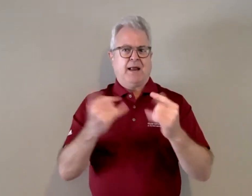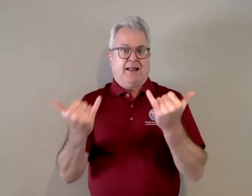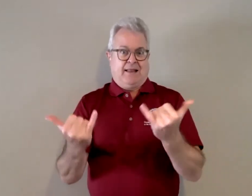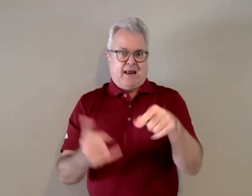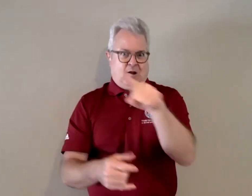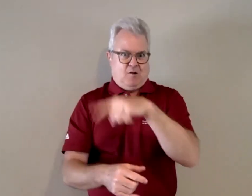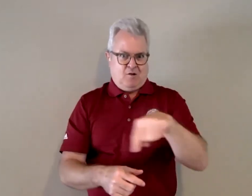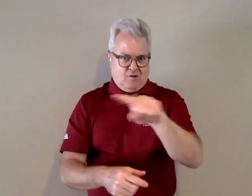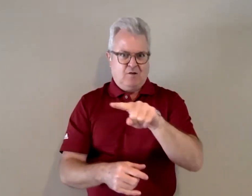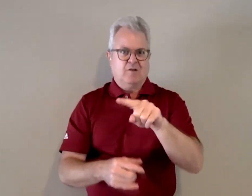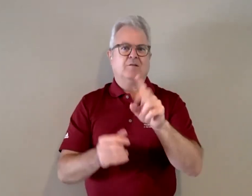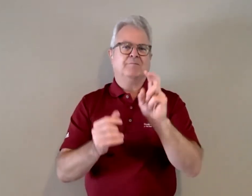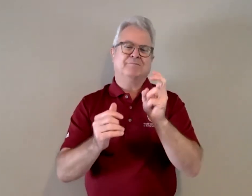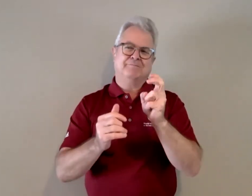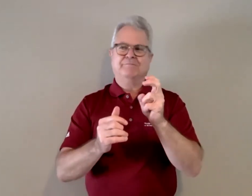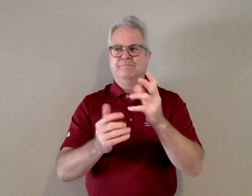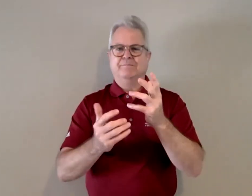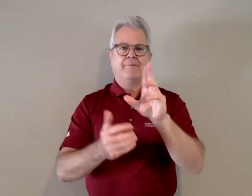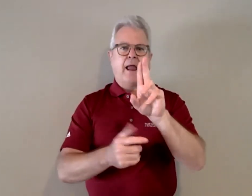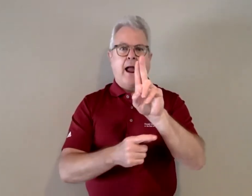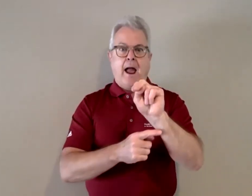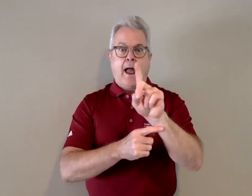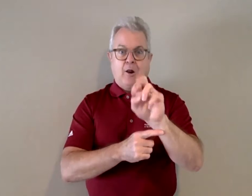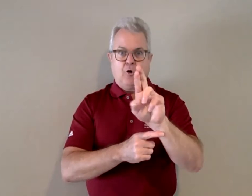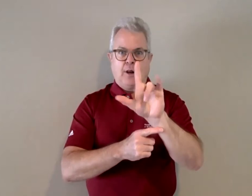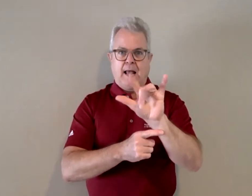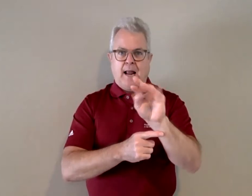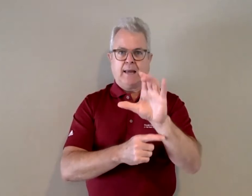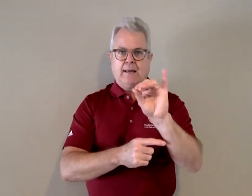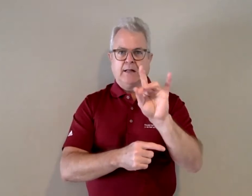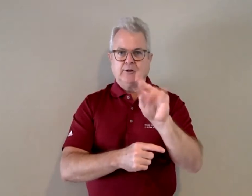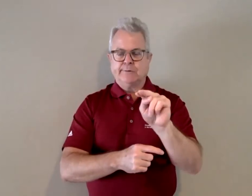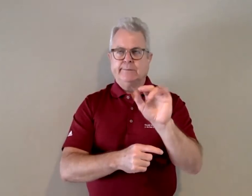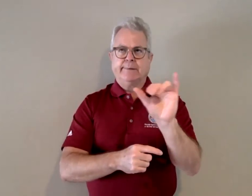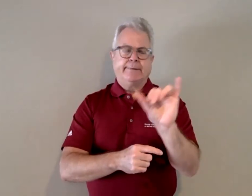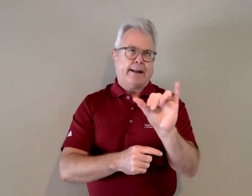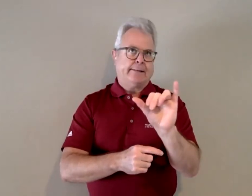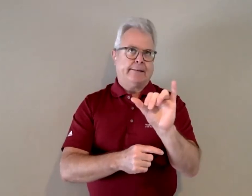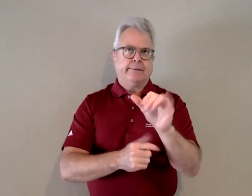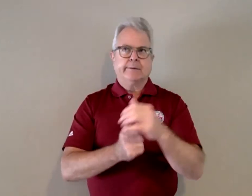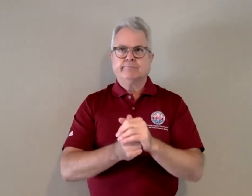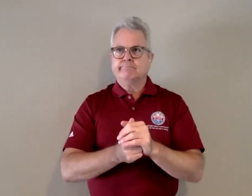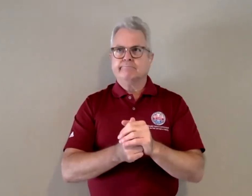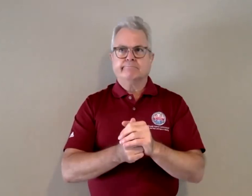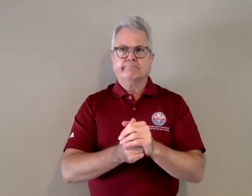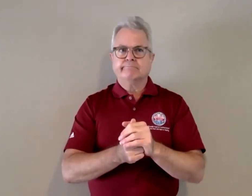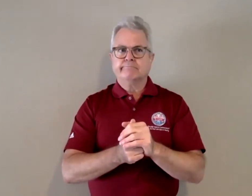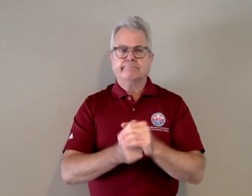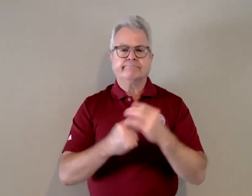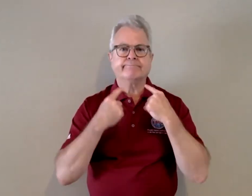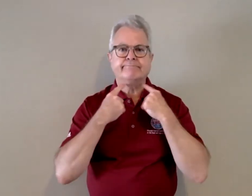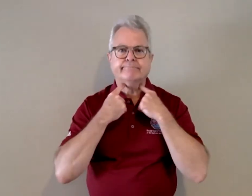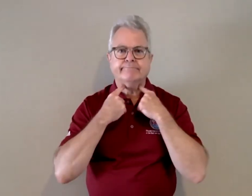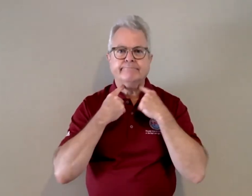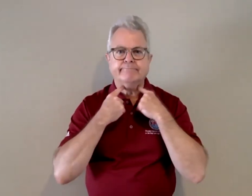serious problem, but for people who have other underlying medical conditions, such